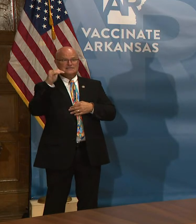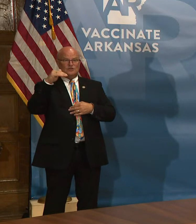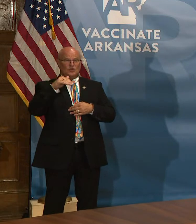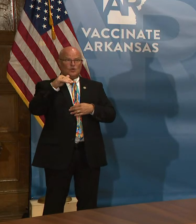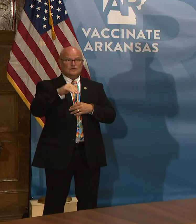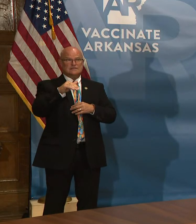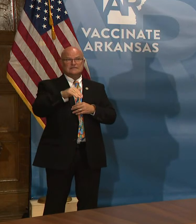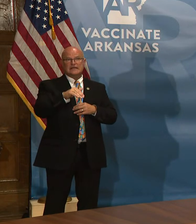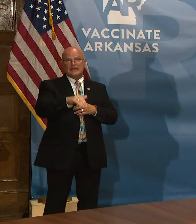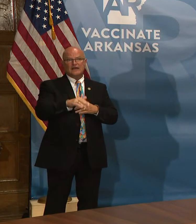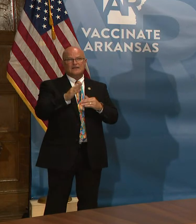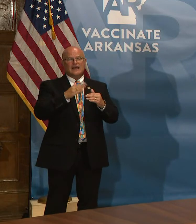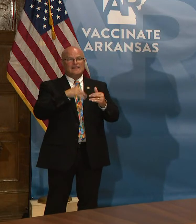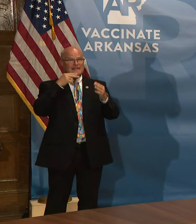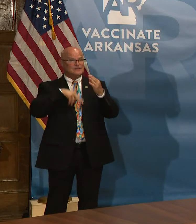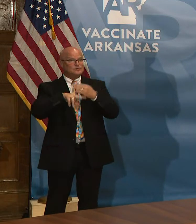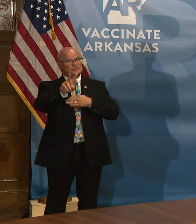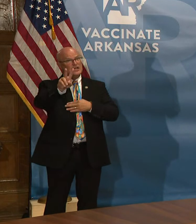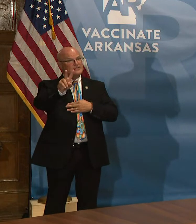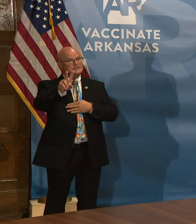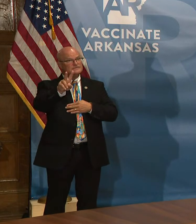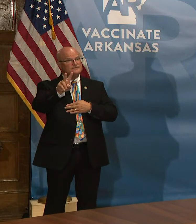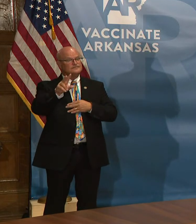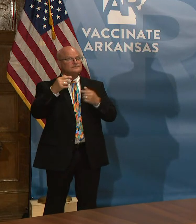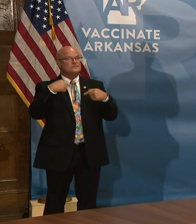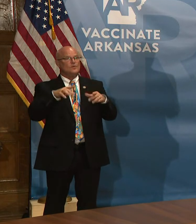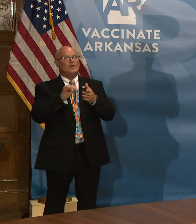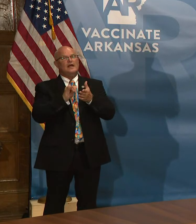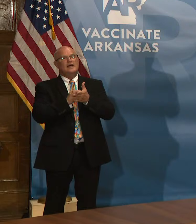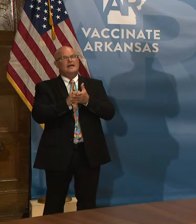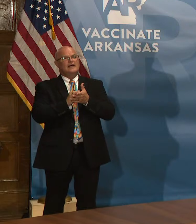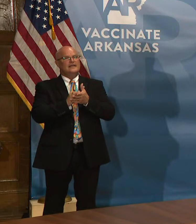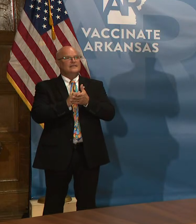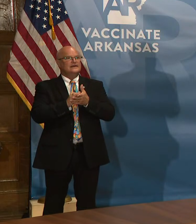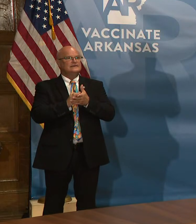lower than the projection, and while the